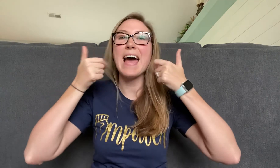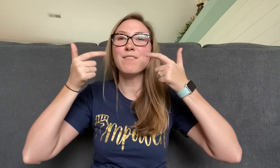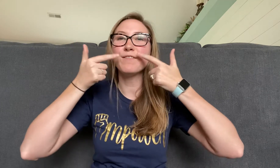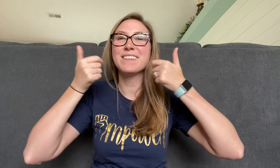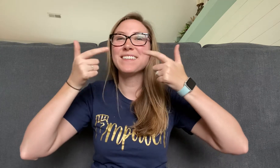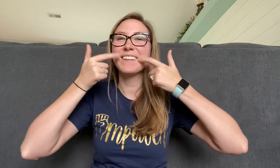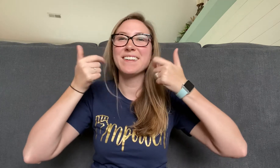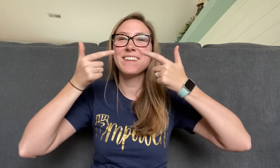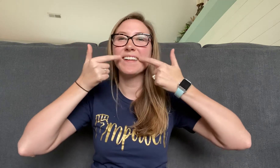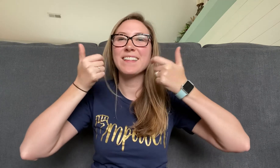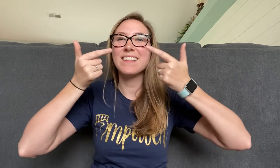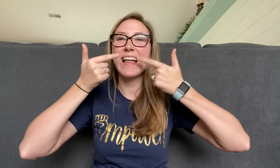laugh, laugh,